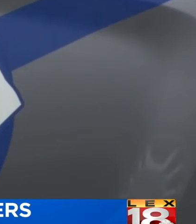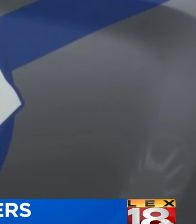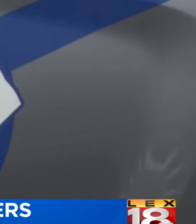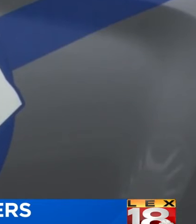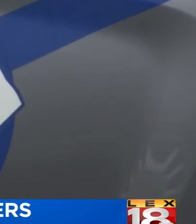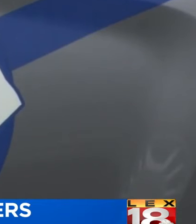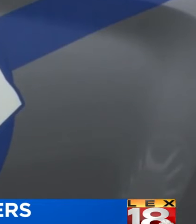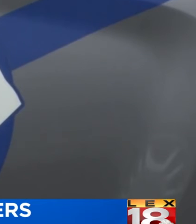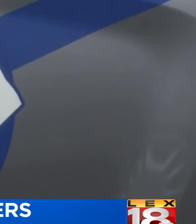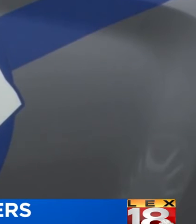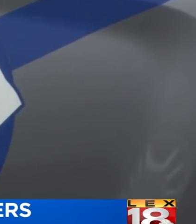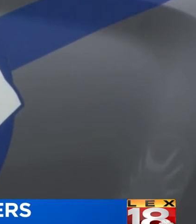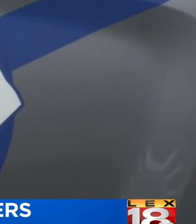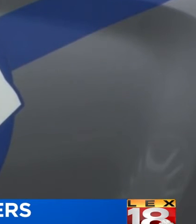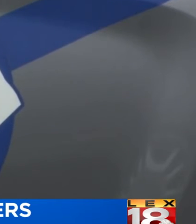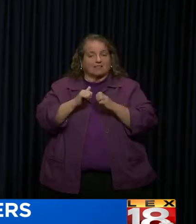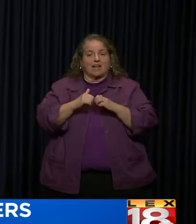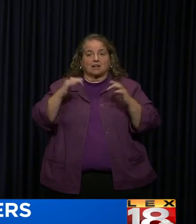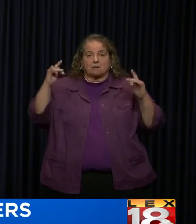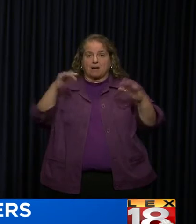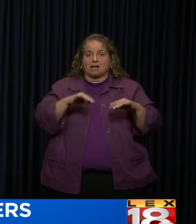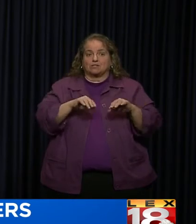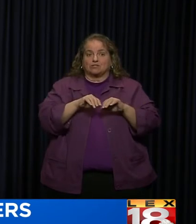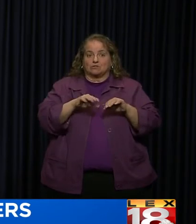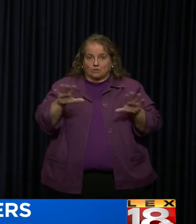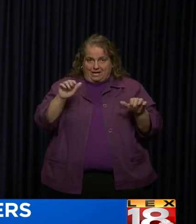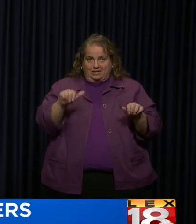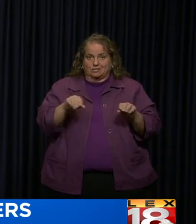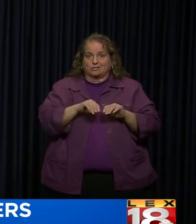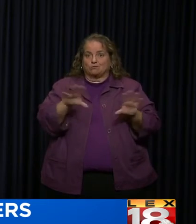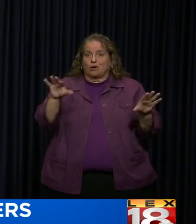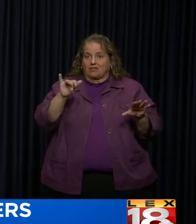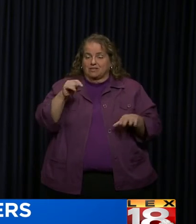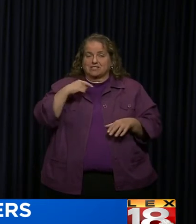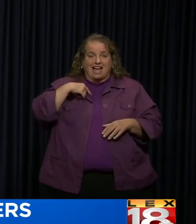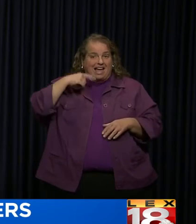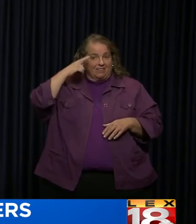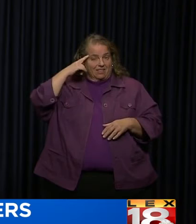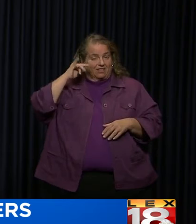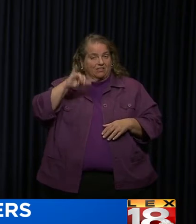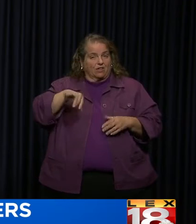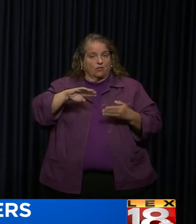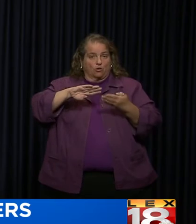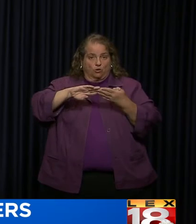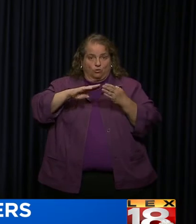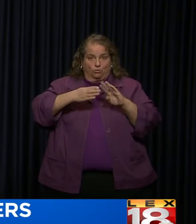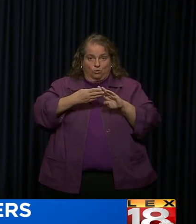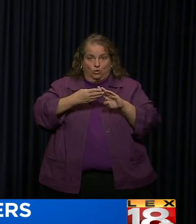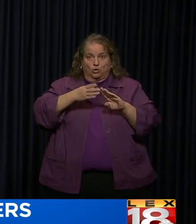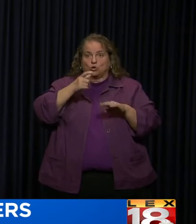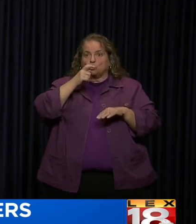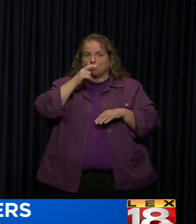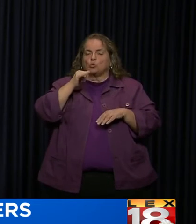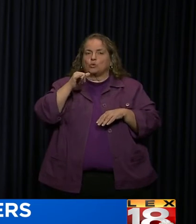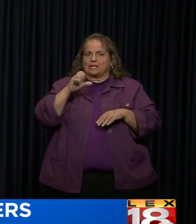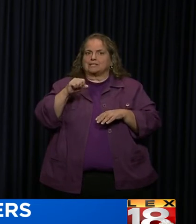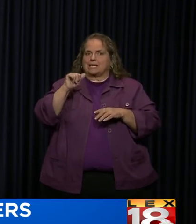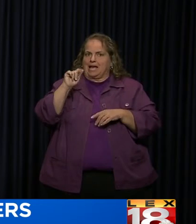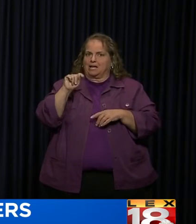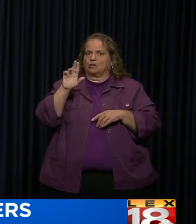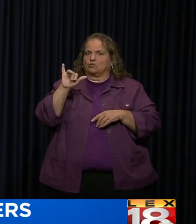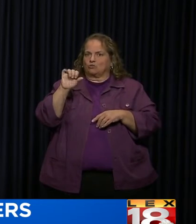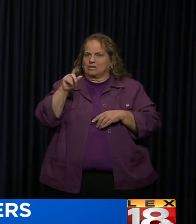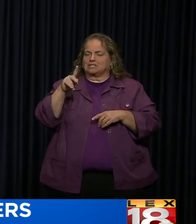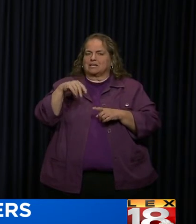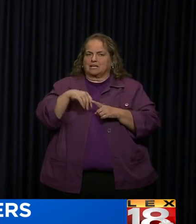to follow the order. I believe that the community, which is what is truly at stake, the community in